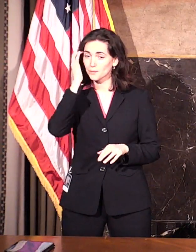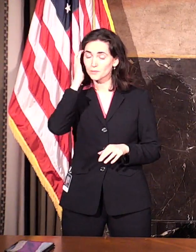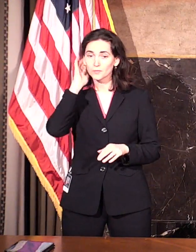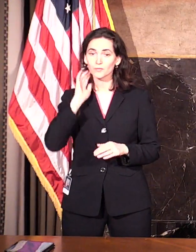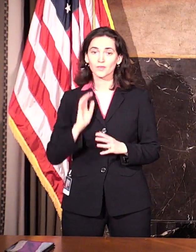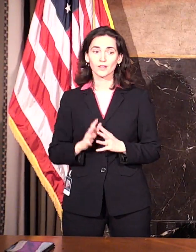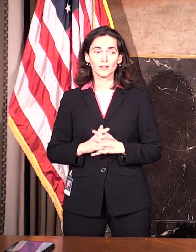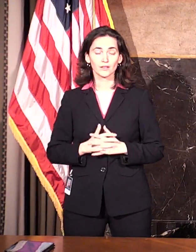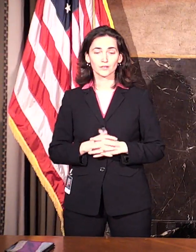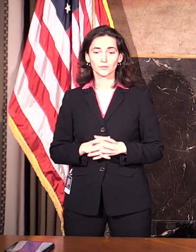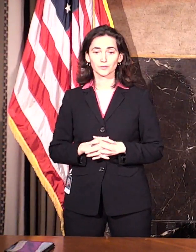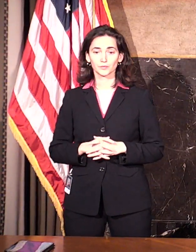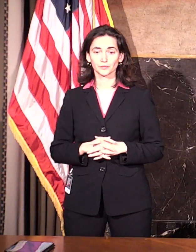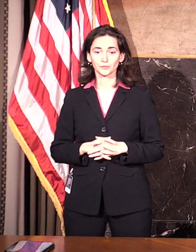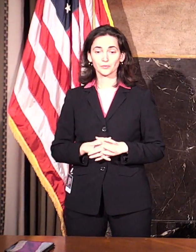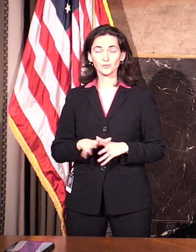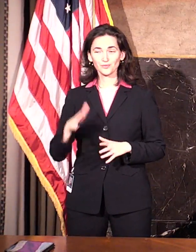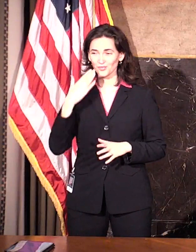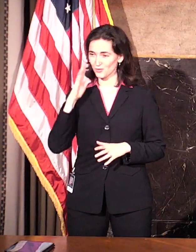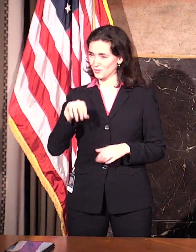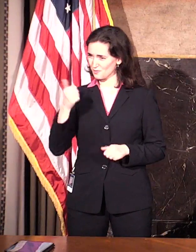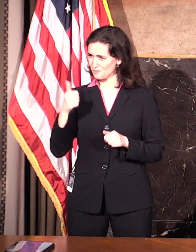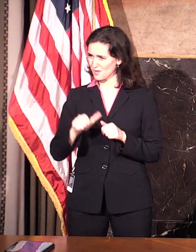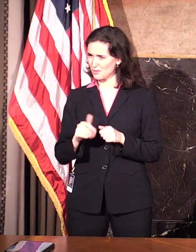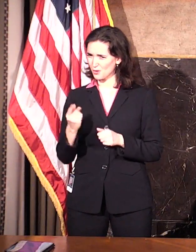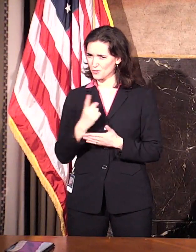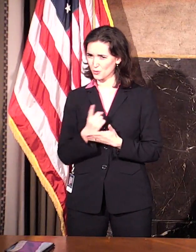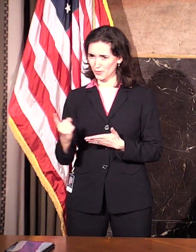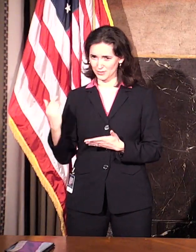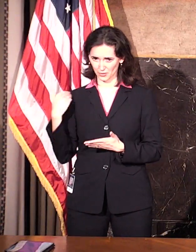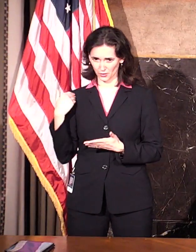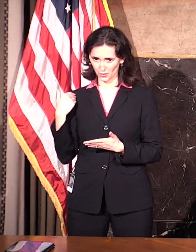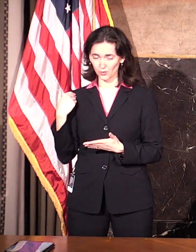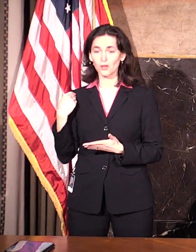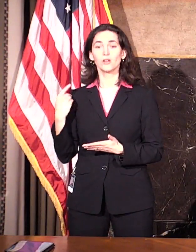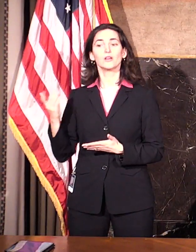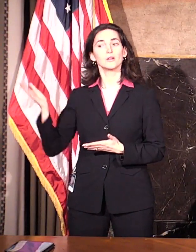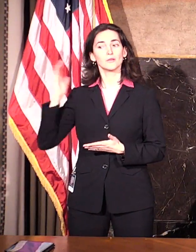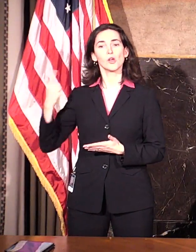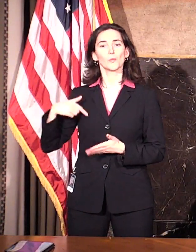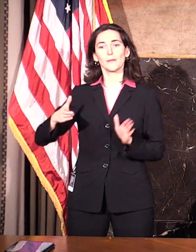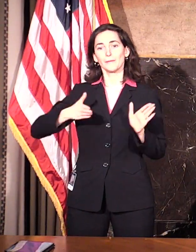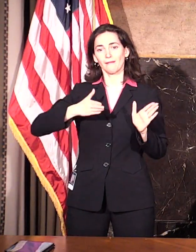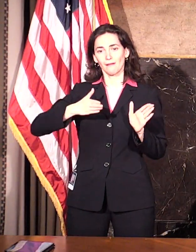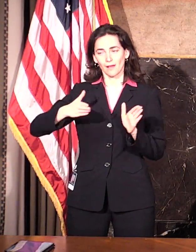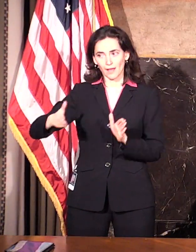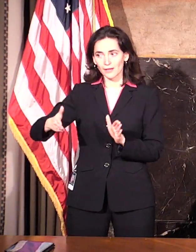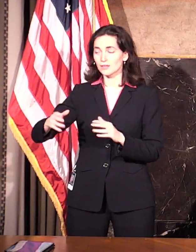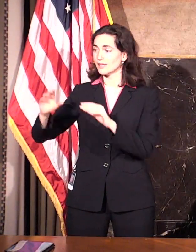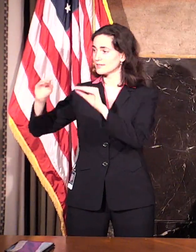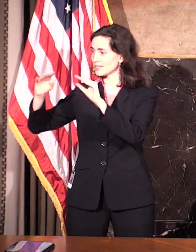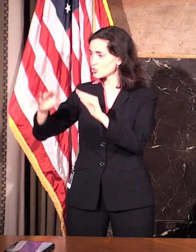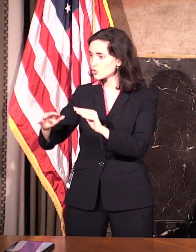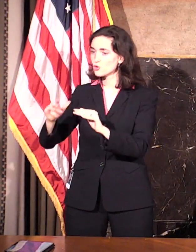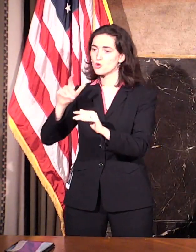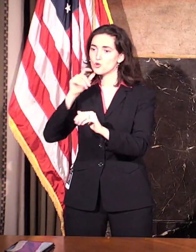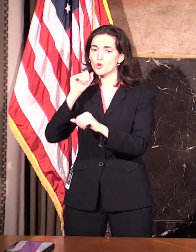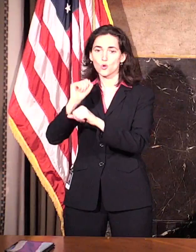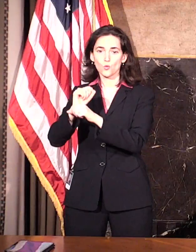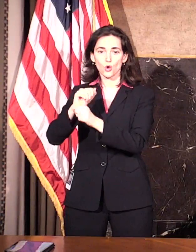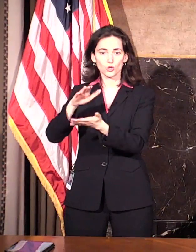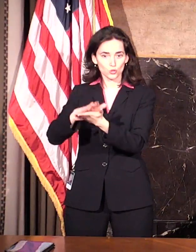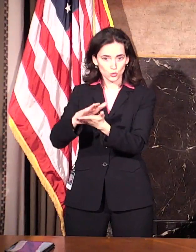as we signaled a few weeks ago, we intended for teachers and other school workers to be in the